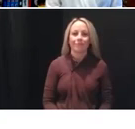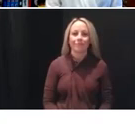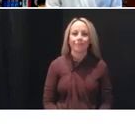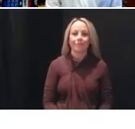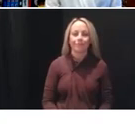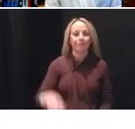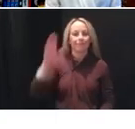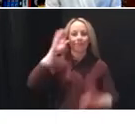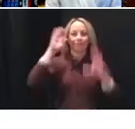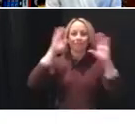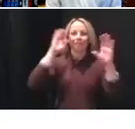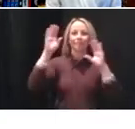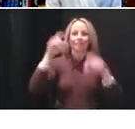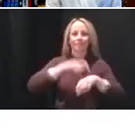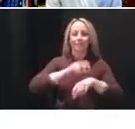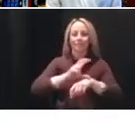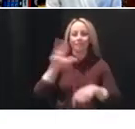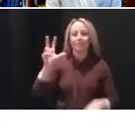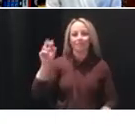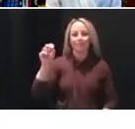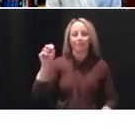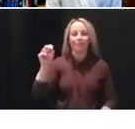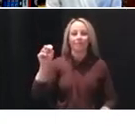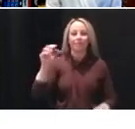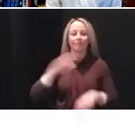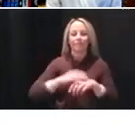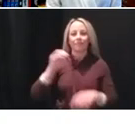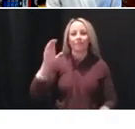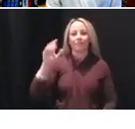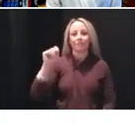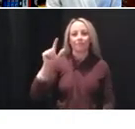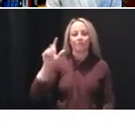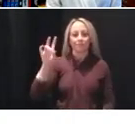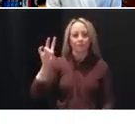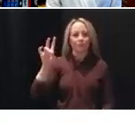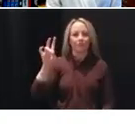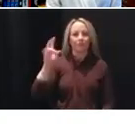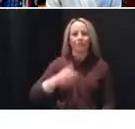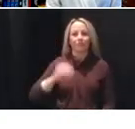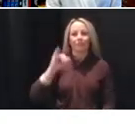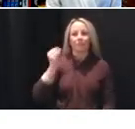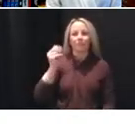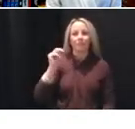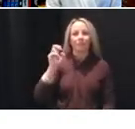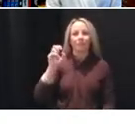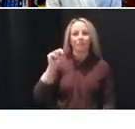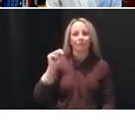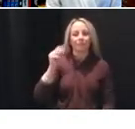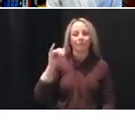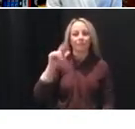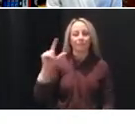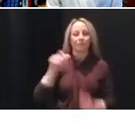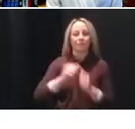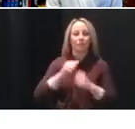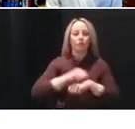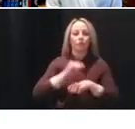Hi everyone, it's 3:30 p.m. on October 27th. This is Janet Hill at the Rock Island County Health Department. Thank